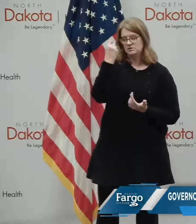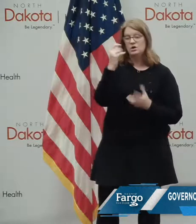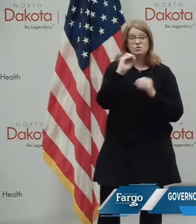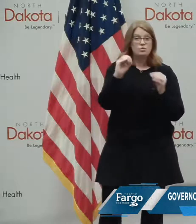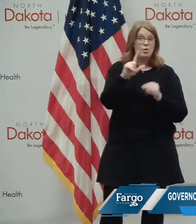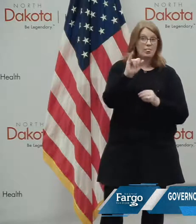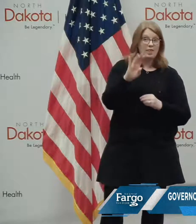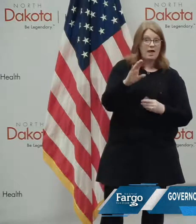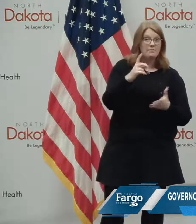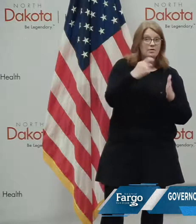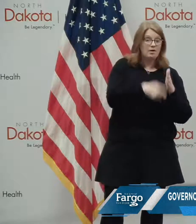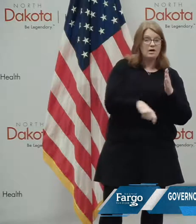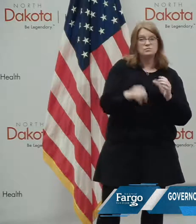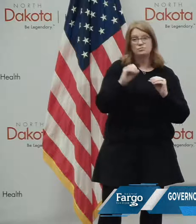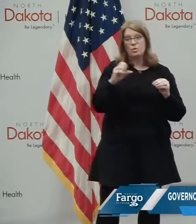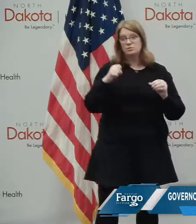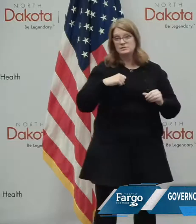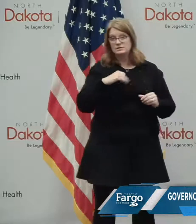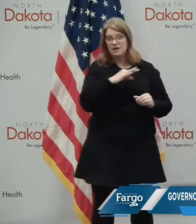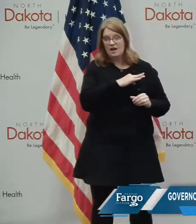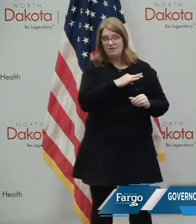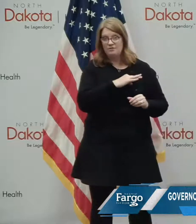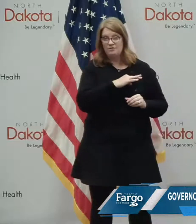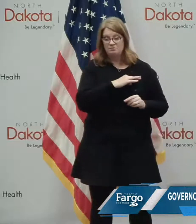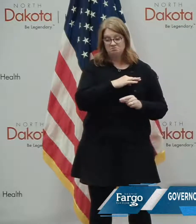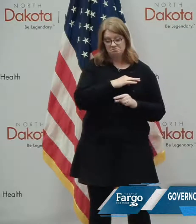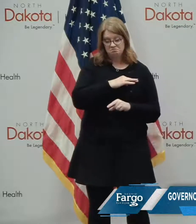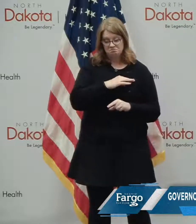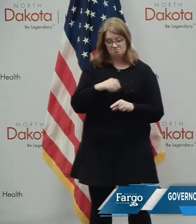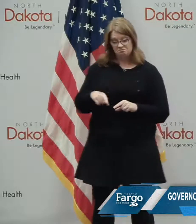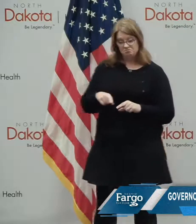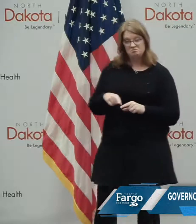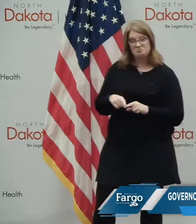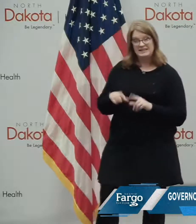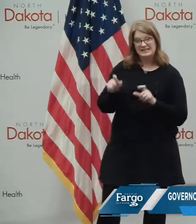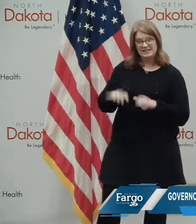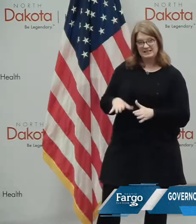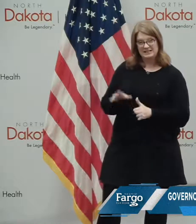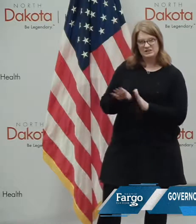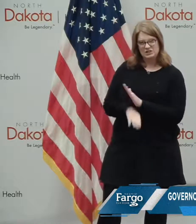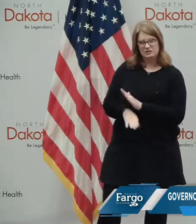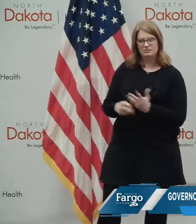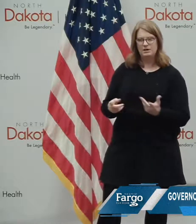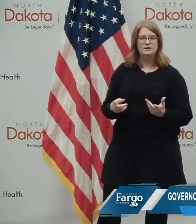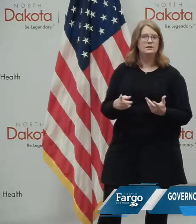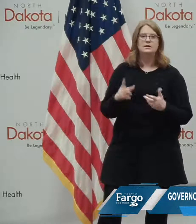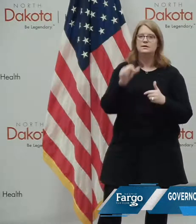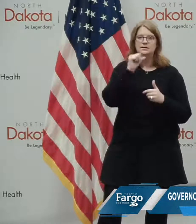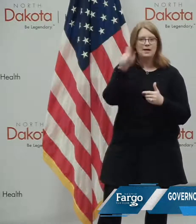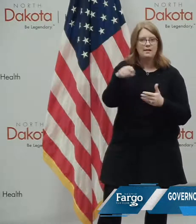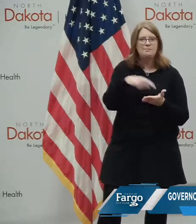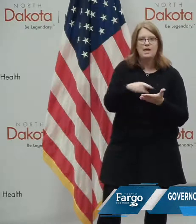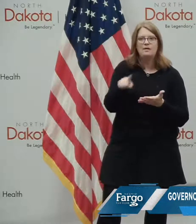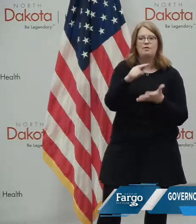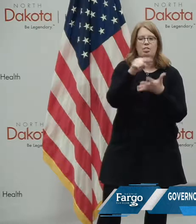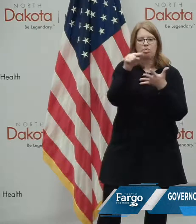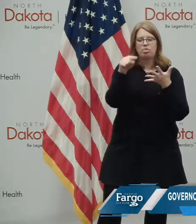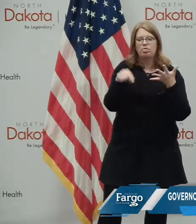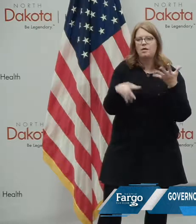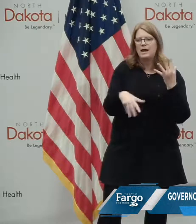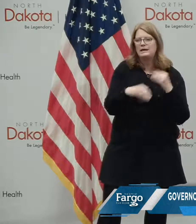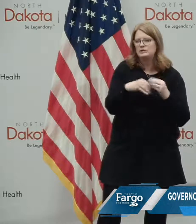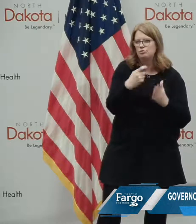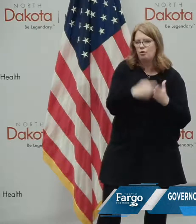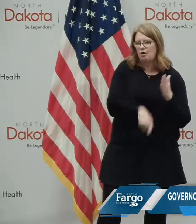lab staffing, not only is the test substantially lower, but the labor cost, the transportation costs are eliminated almost